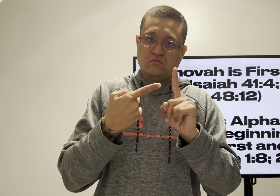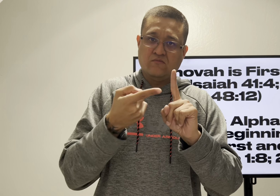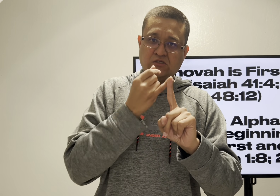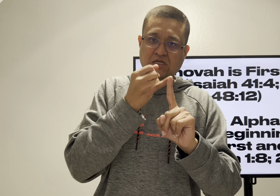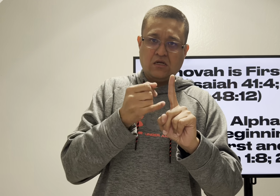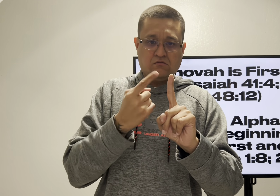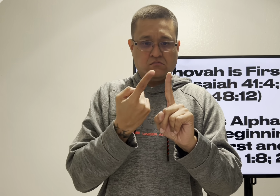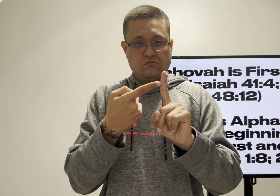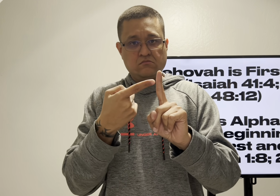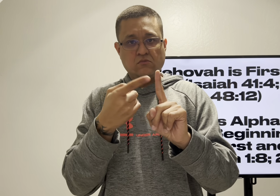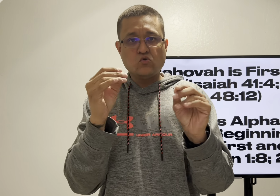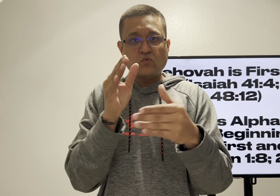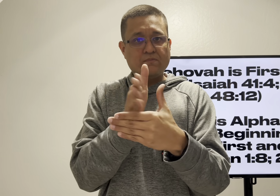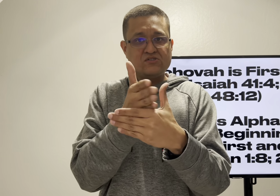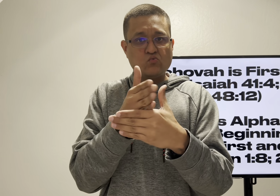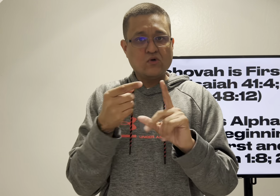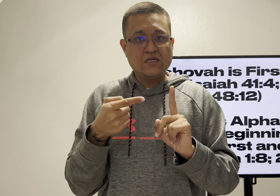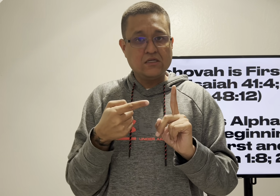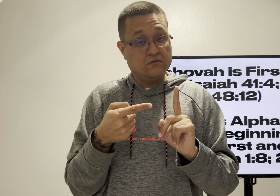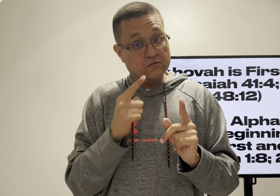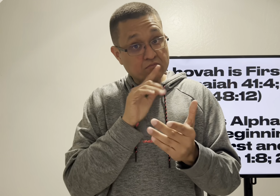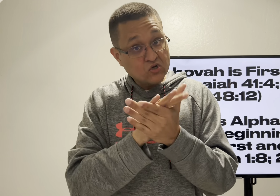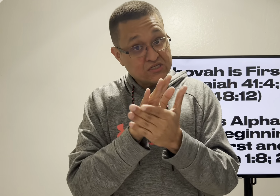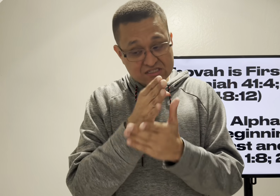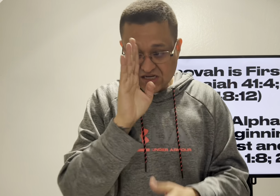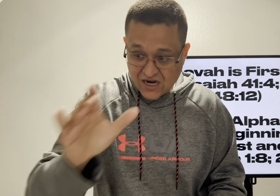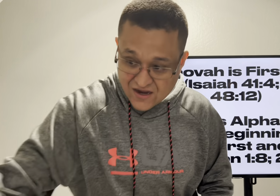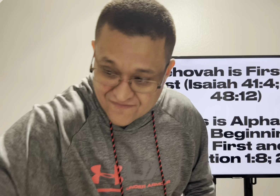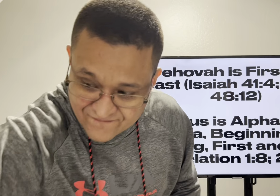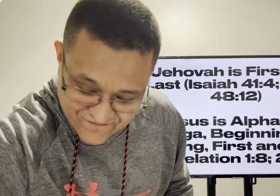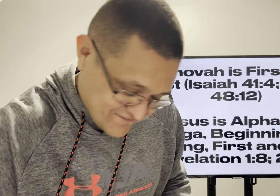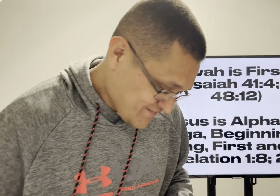And it says here, first and last, meaning both. There's no one in between. Praise God.